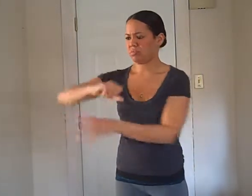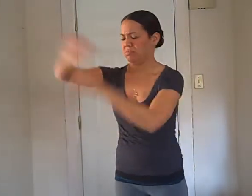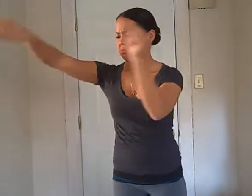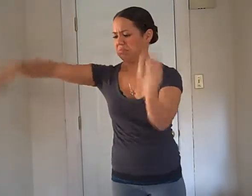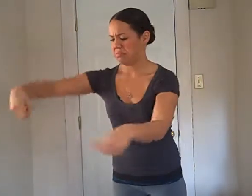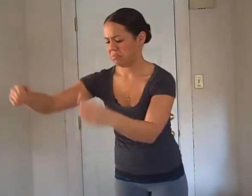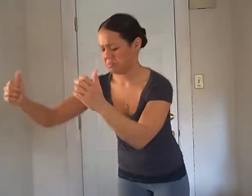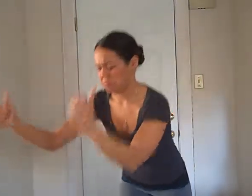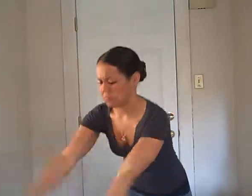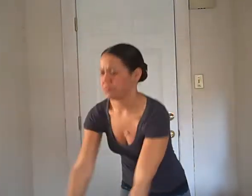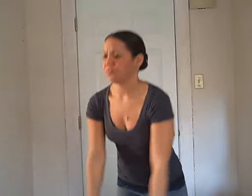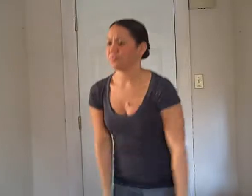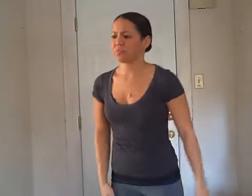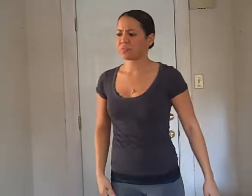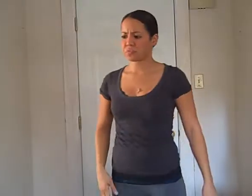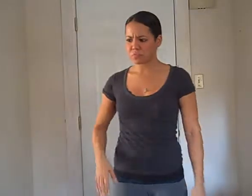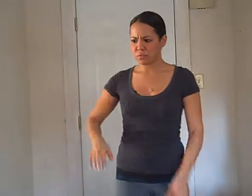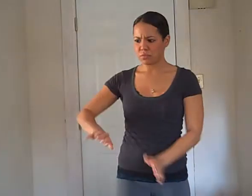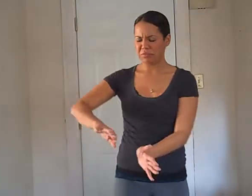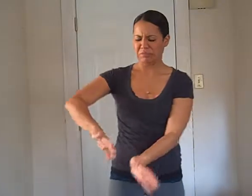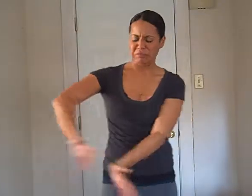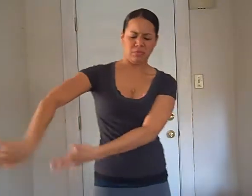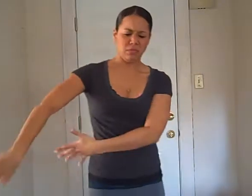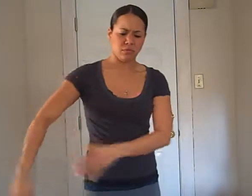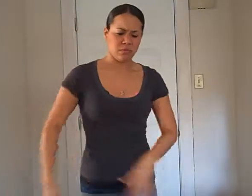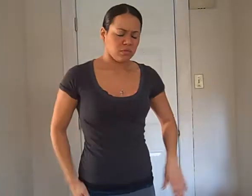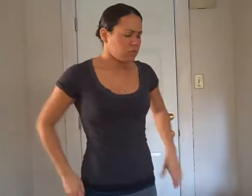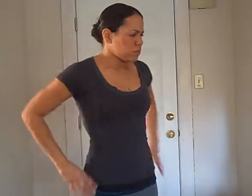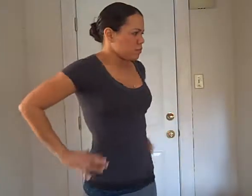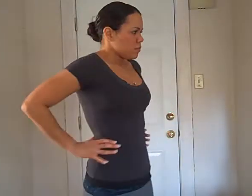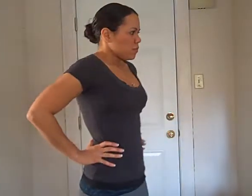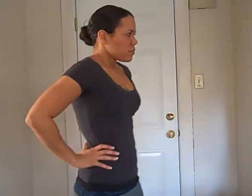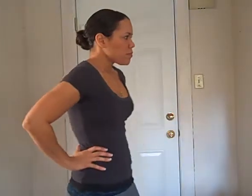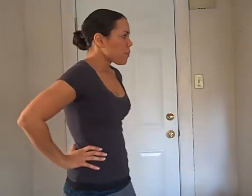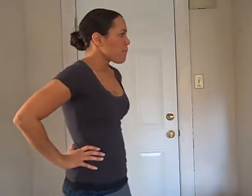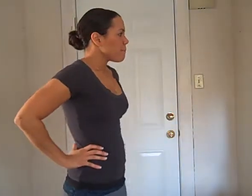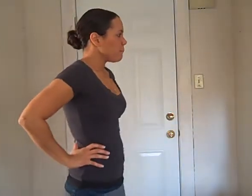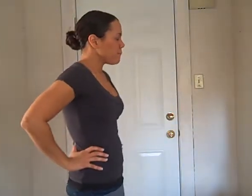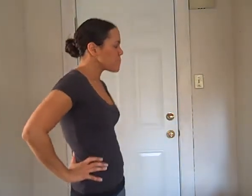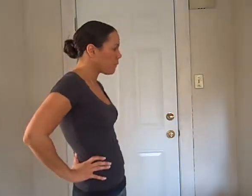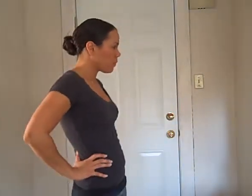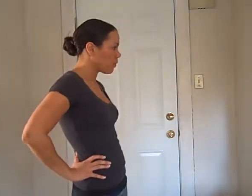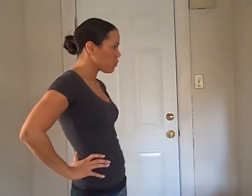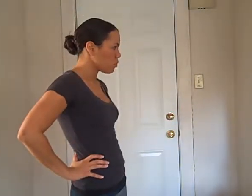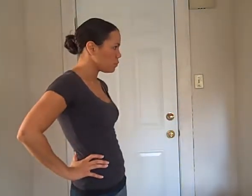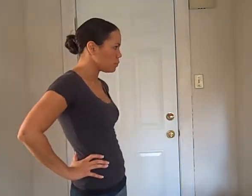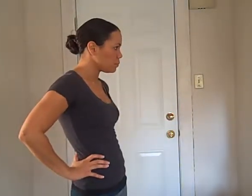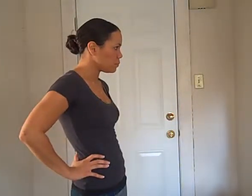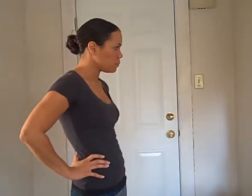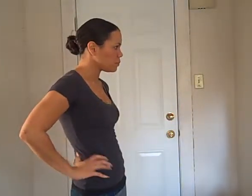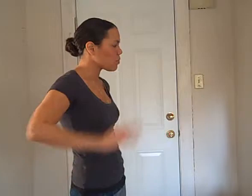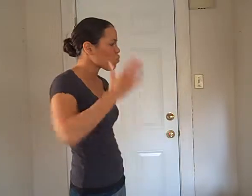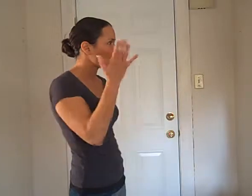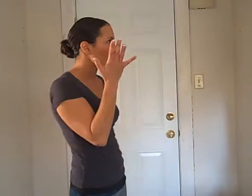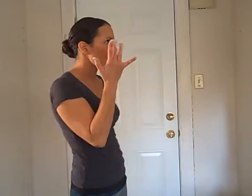press, somewhat muffling the loud bangs and clatters. He then faced Harry. Why have you come